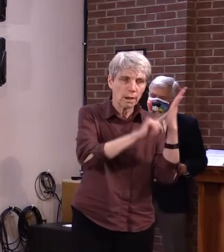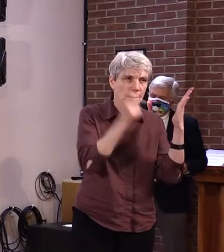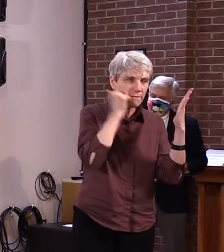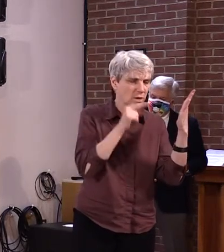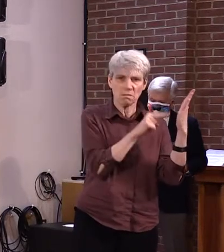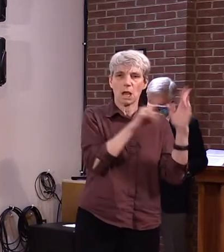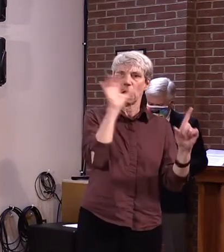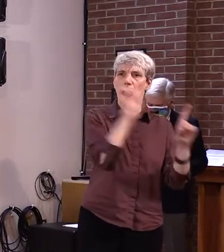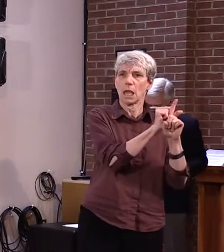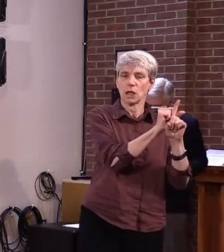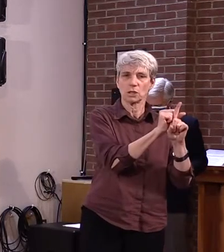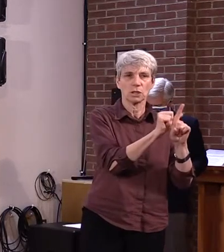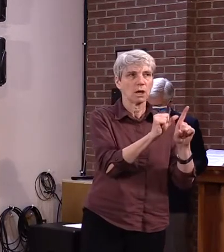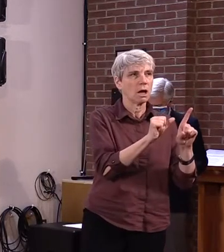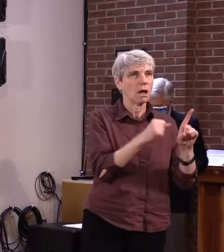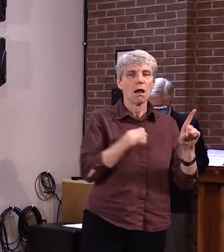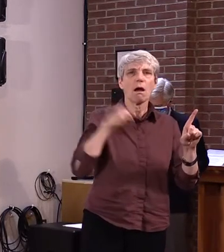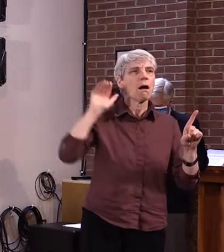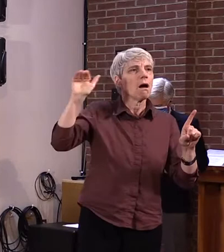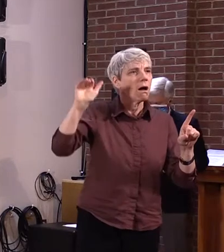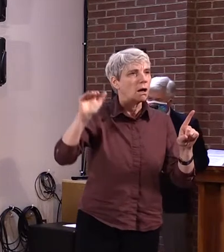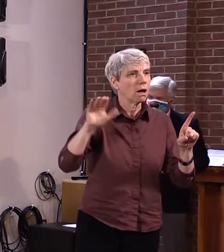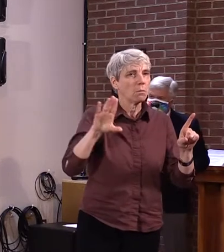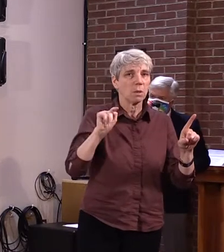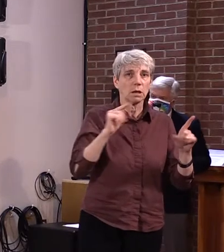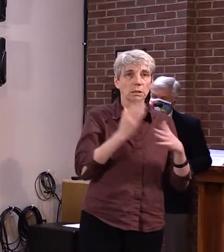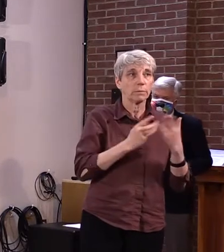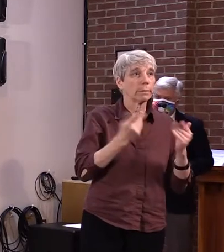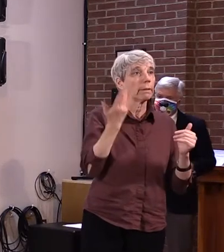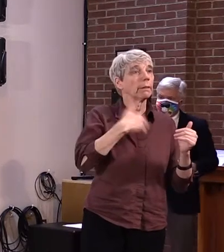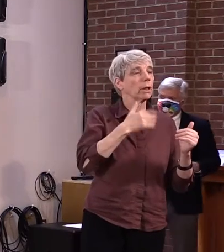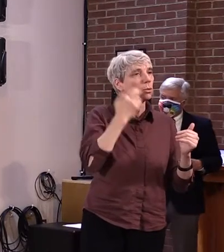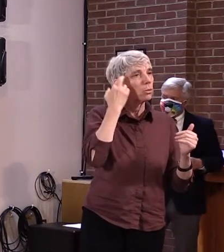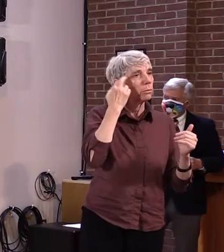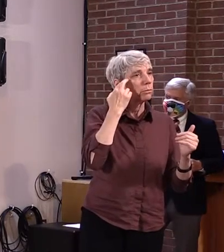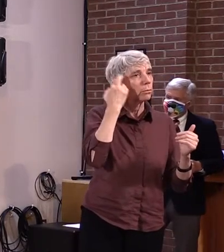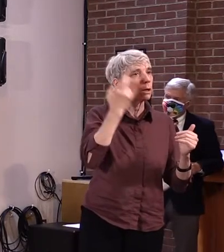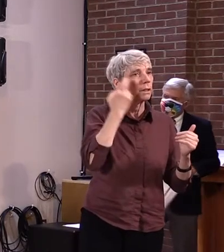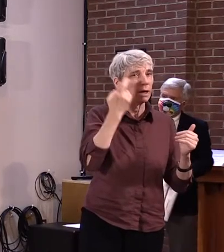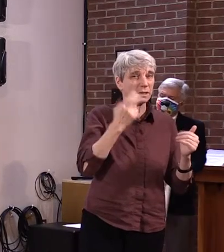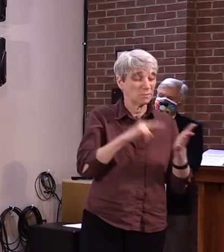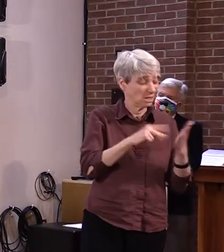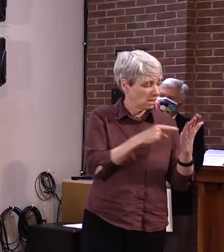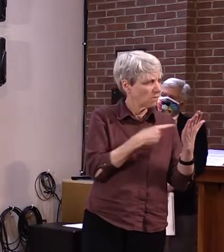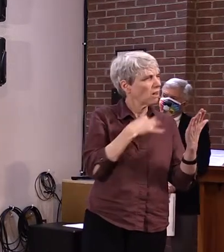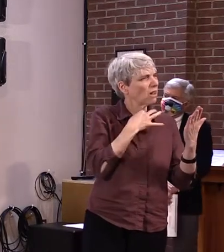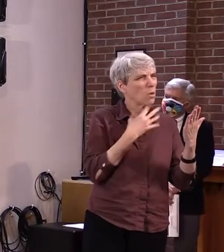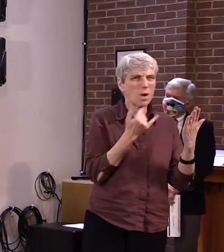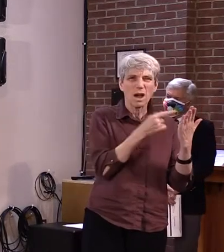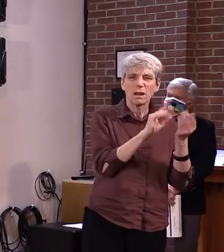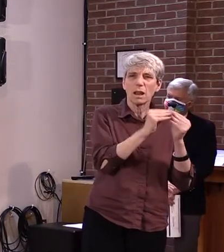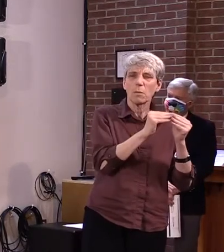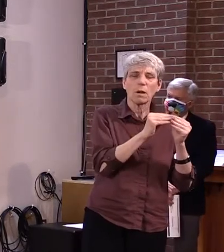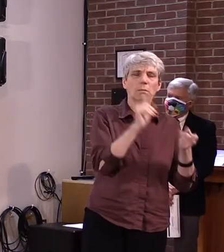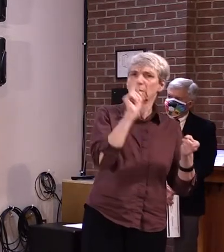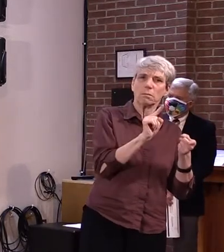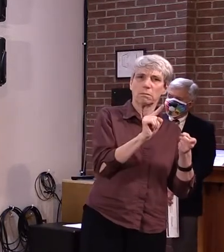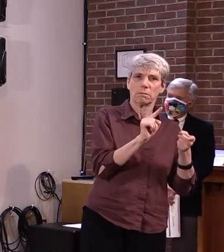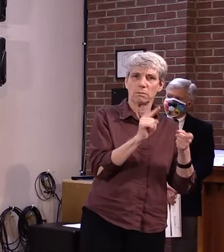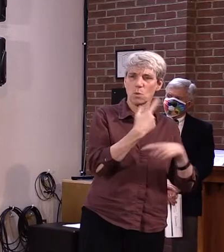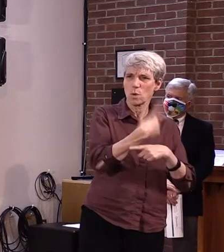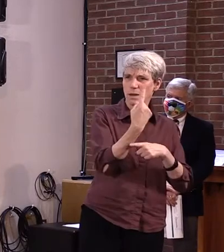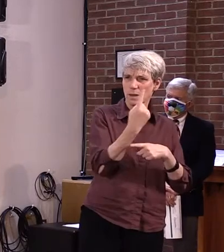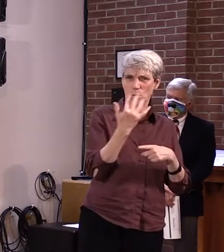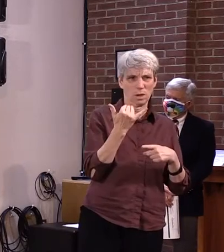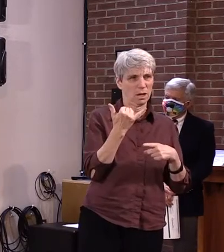of changes. And I still, you know, have to contact the Department of Health if I want an explanation as to what the